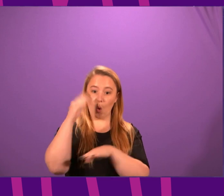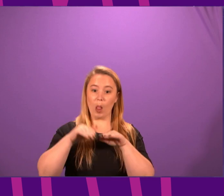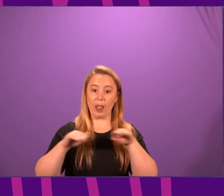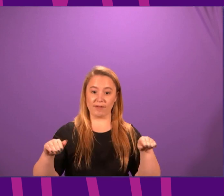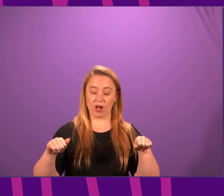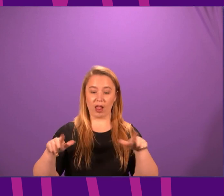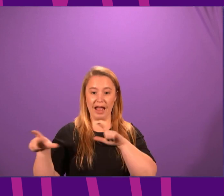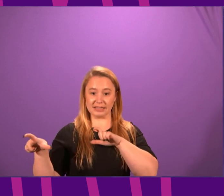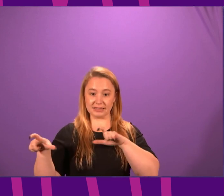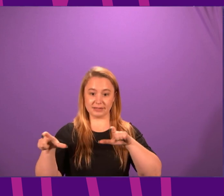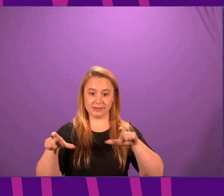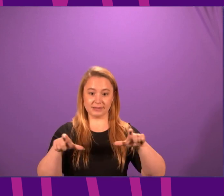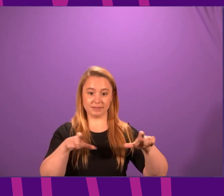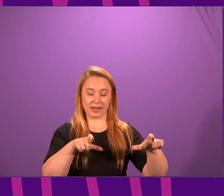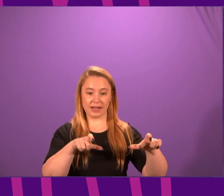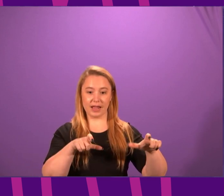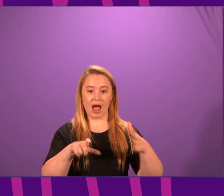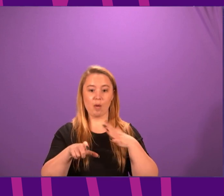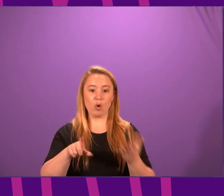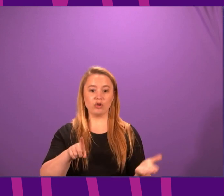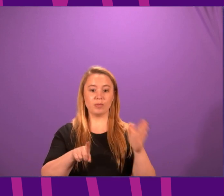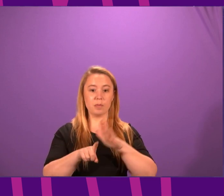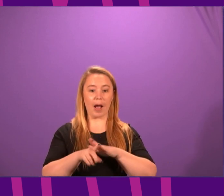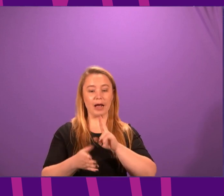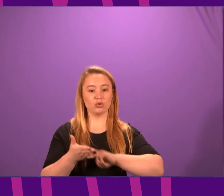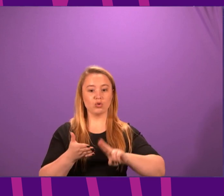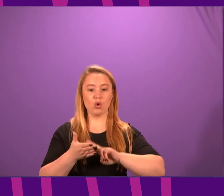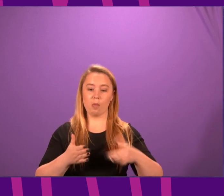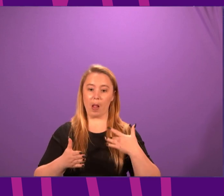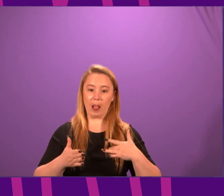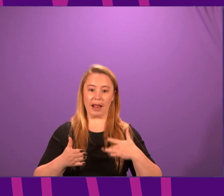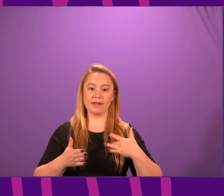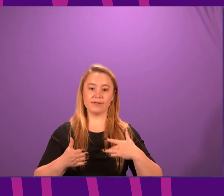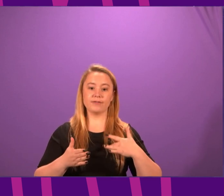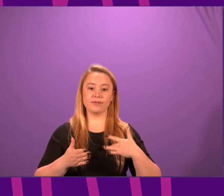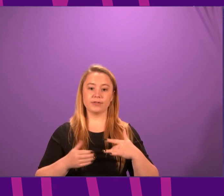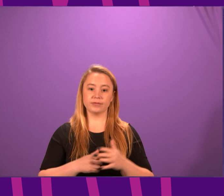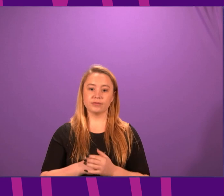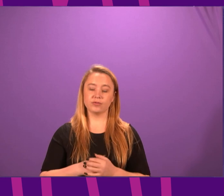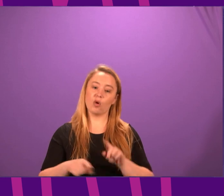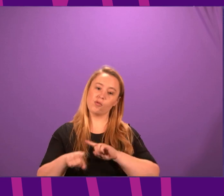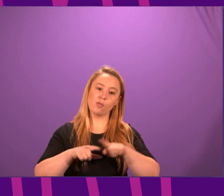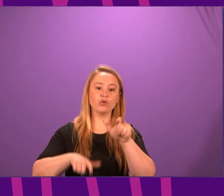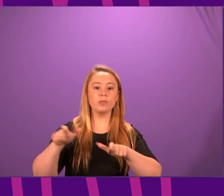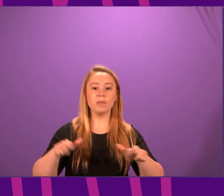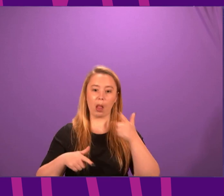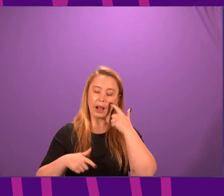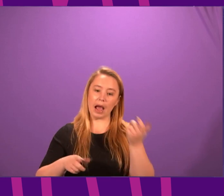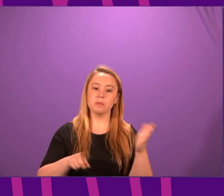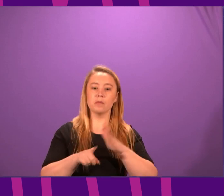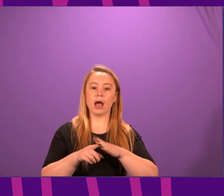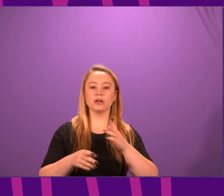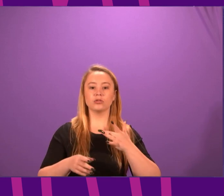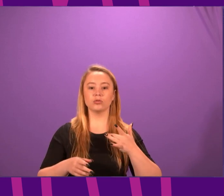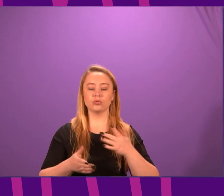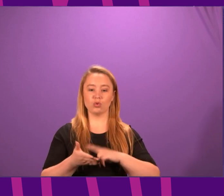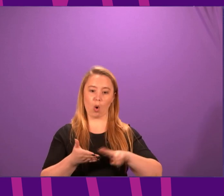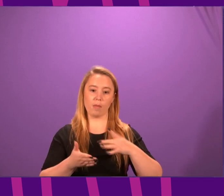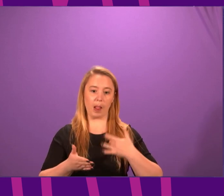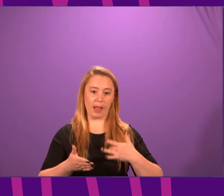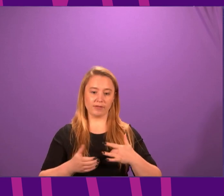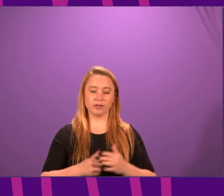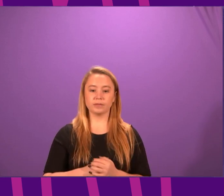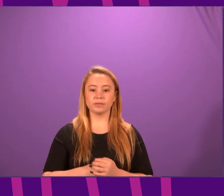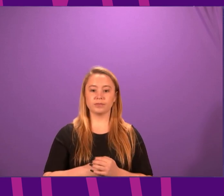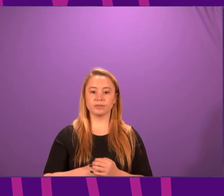keep it there, while we strive to return to a more normal life for as many people as possible. People worked hard